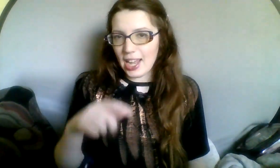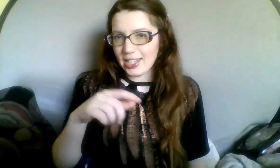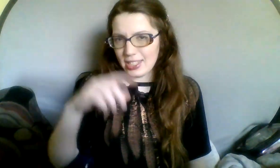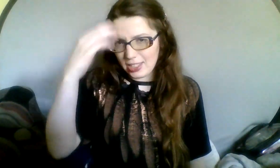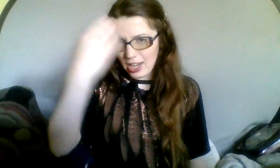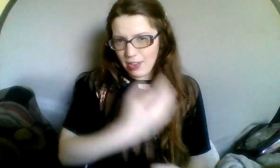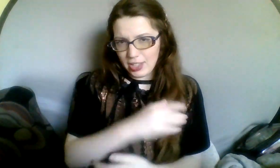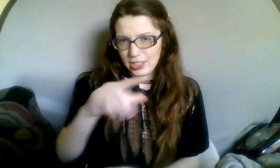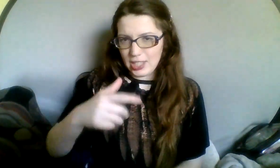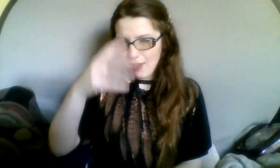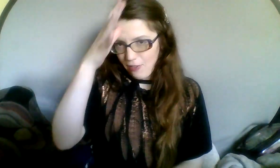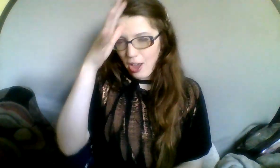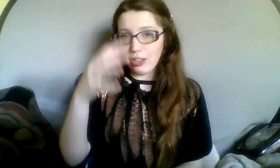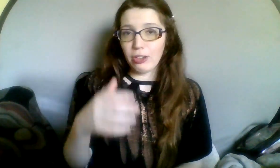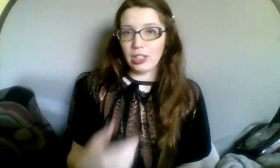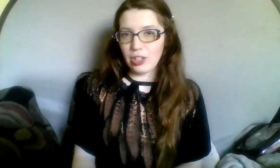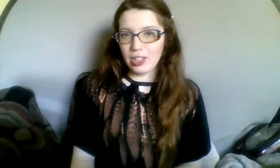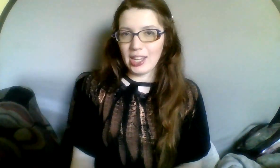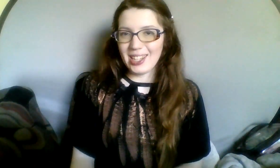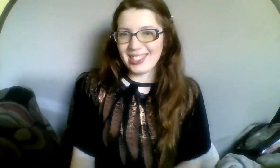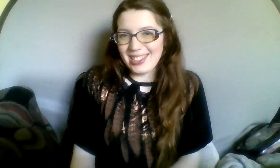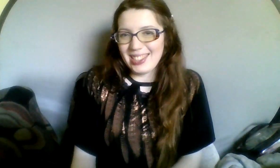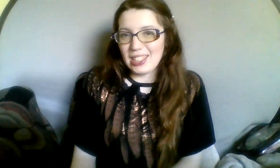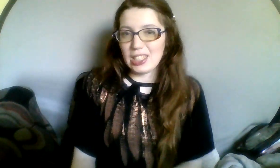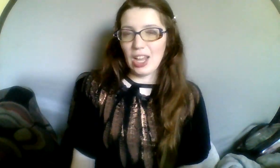signed son of a stepfather, literally, so,